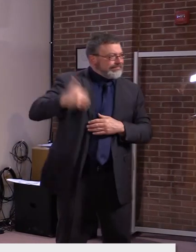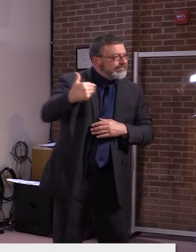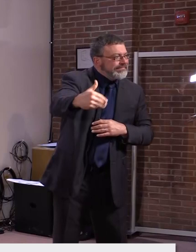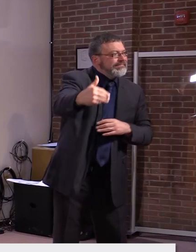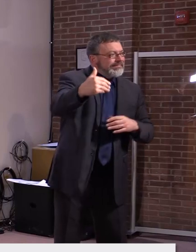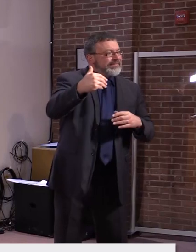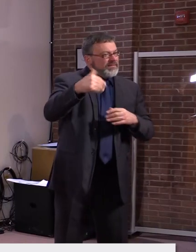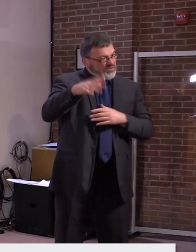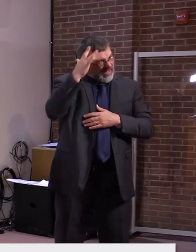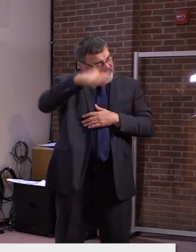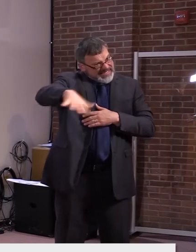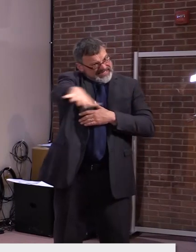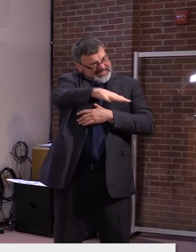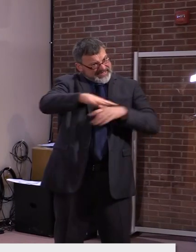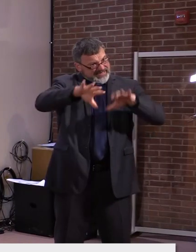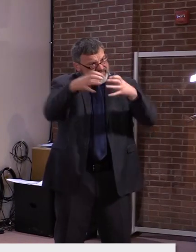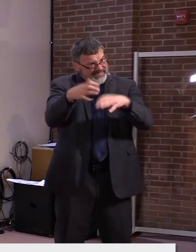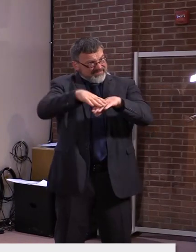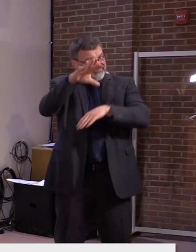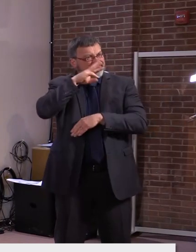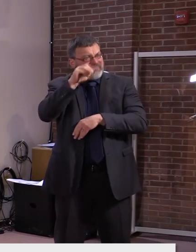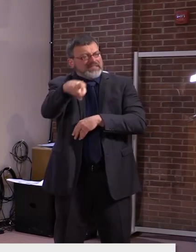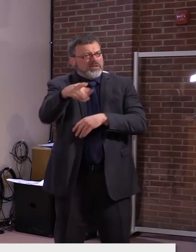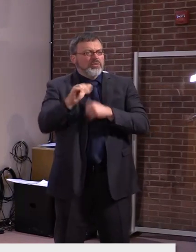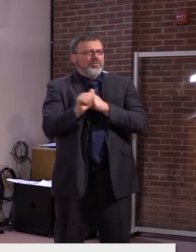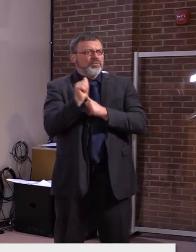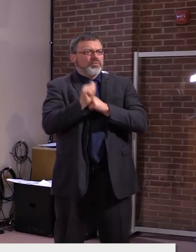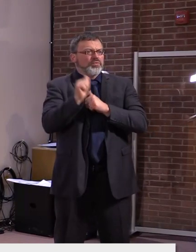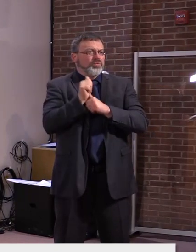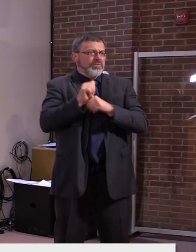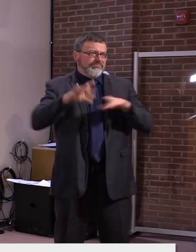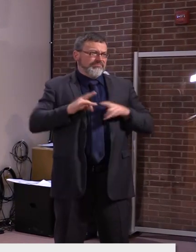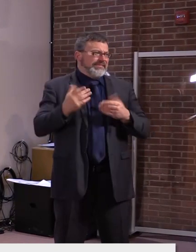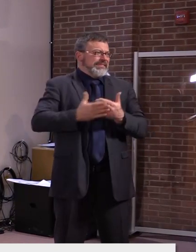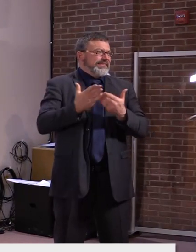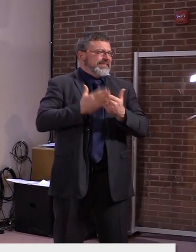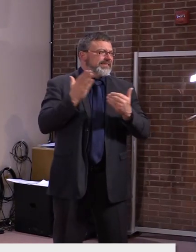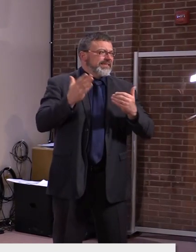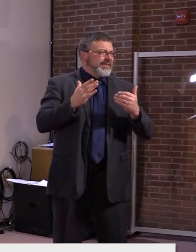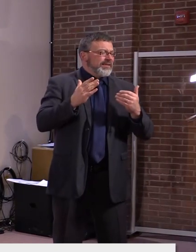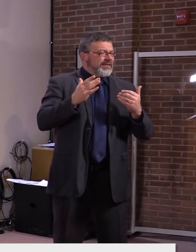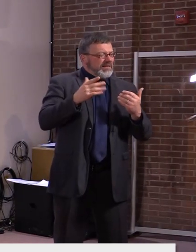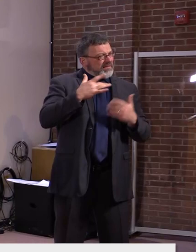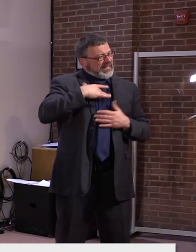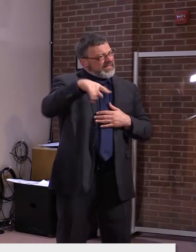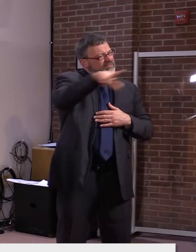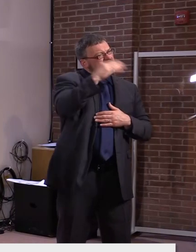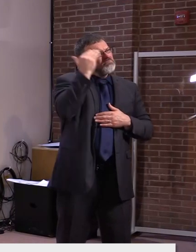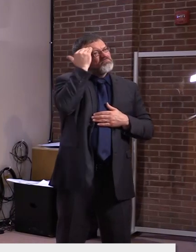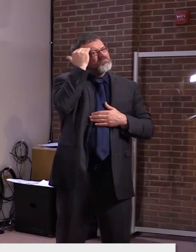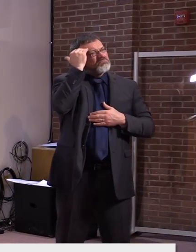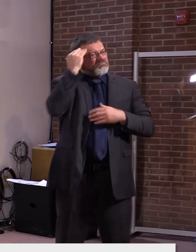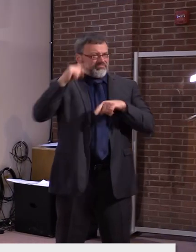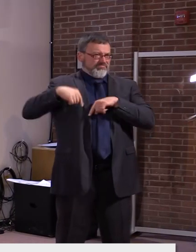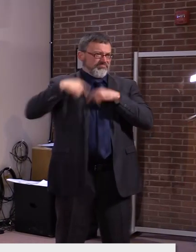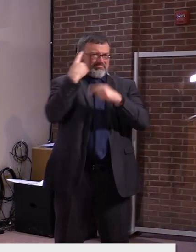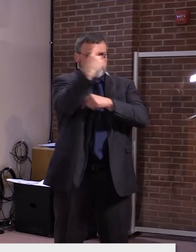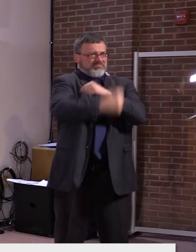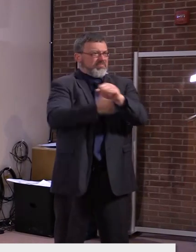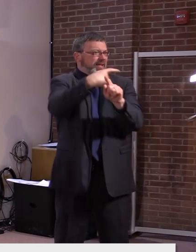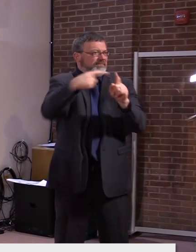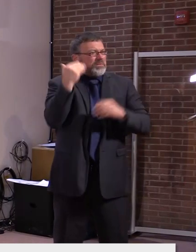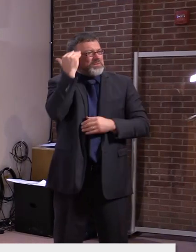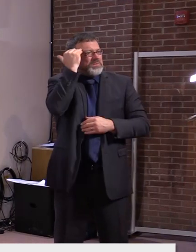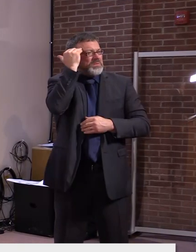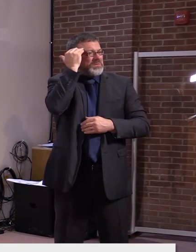you might be at higher risk. Simple, common sense approaches can make a big difference. As we transition from pandemic